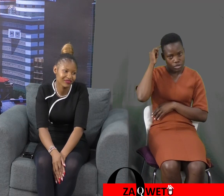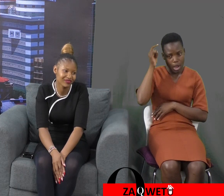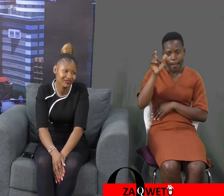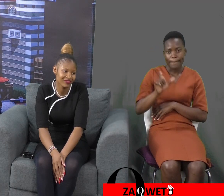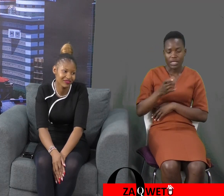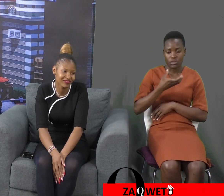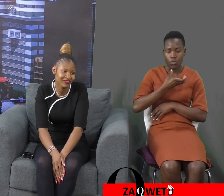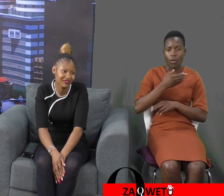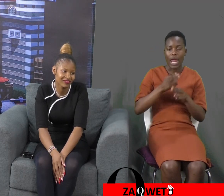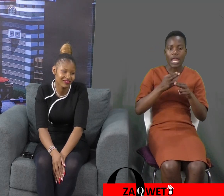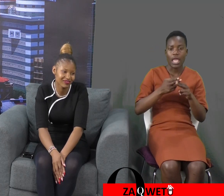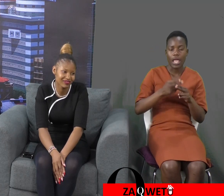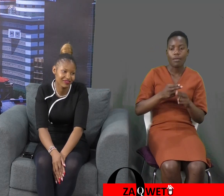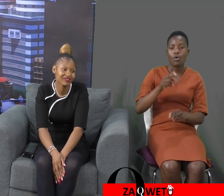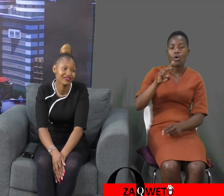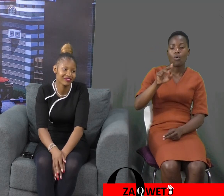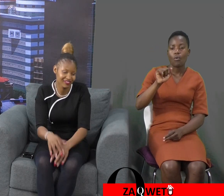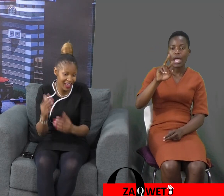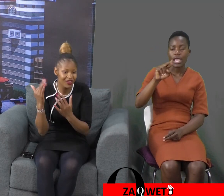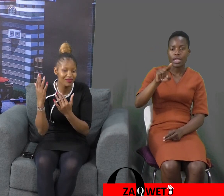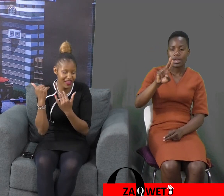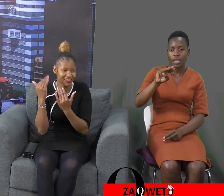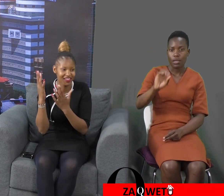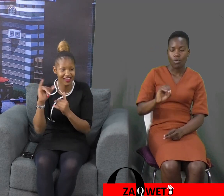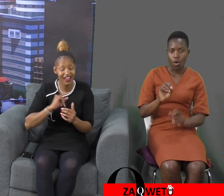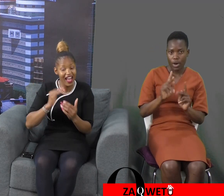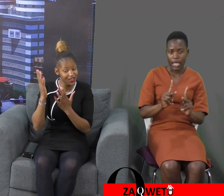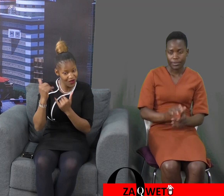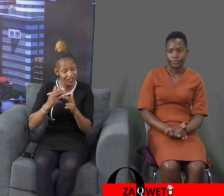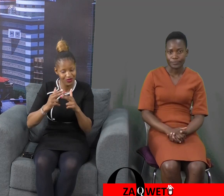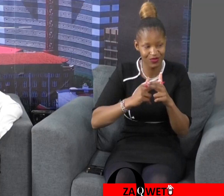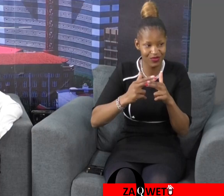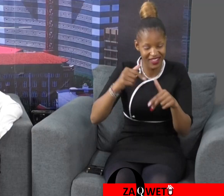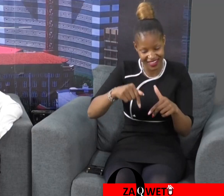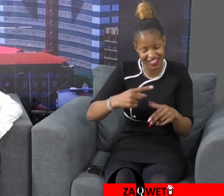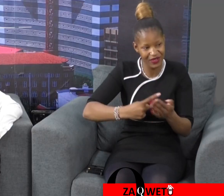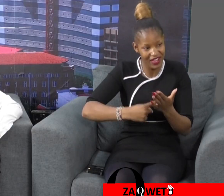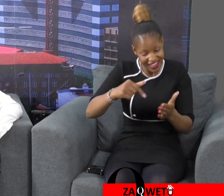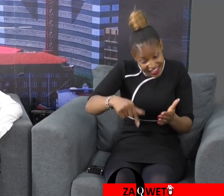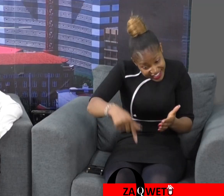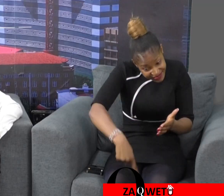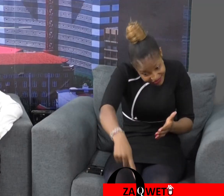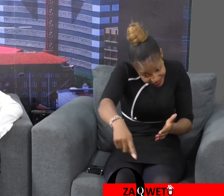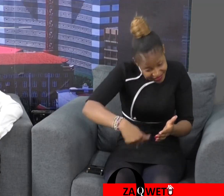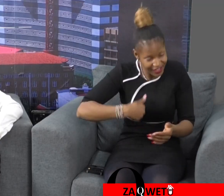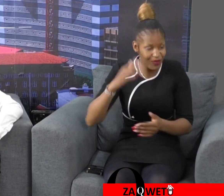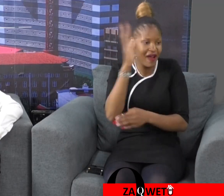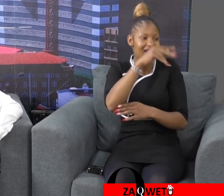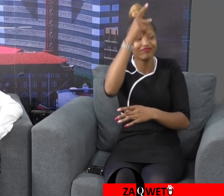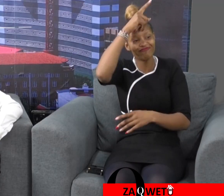this name, Wairimu? Okay? Okay, I hope I will visit my